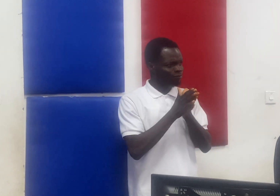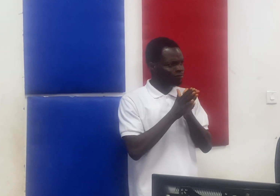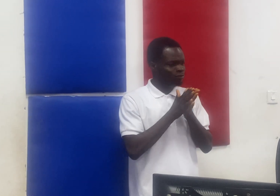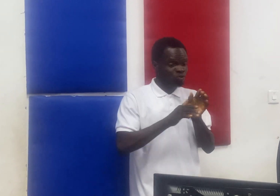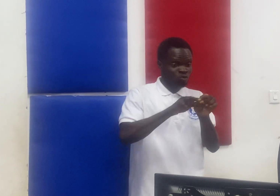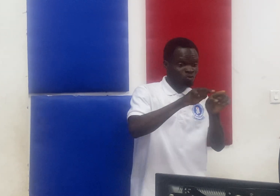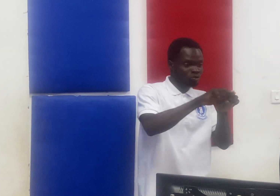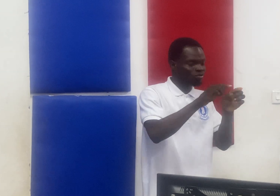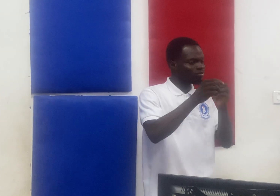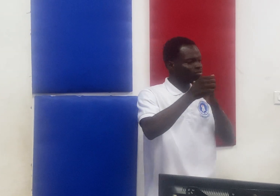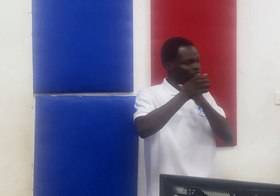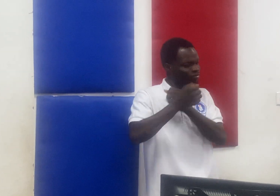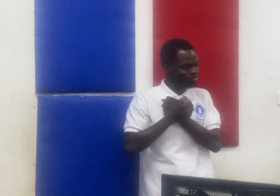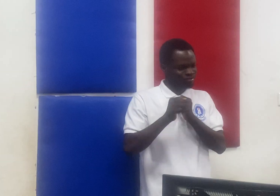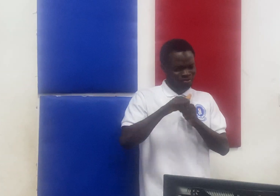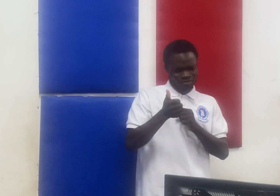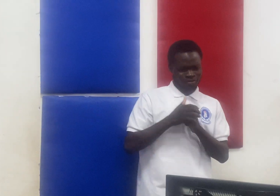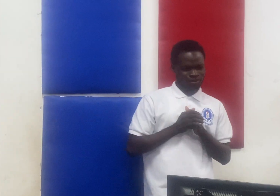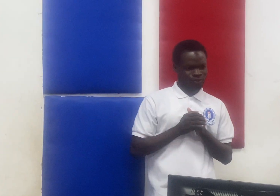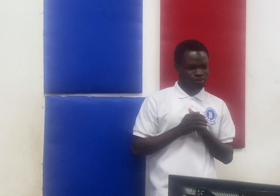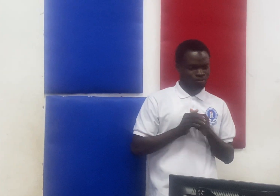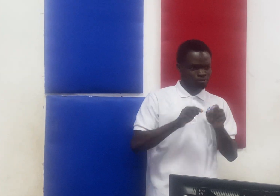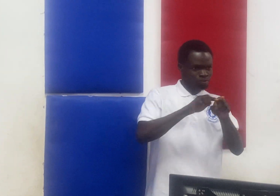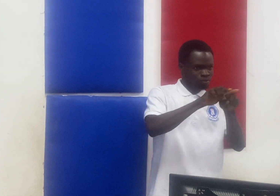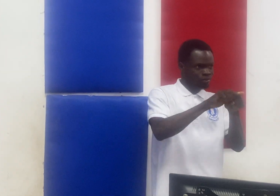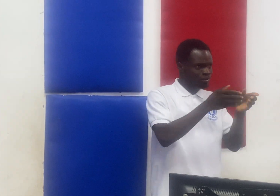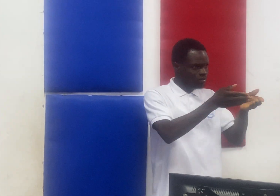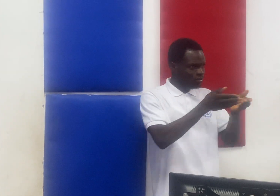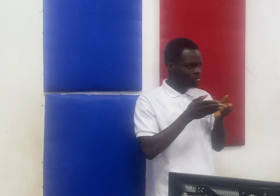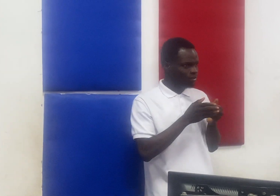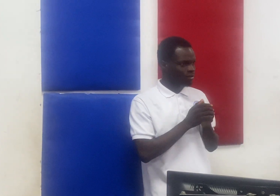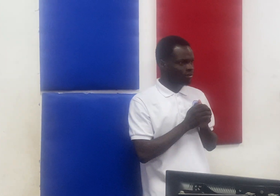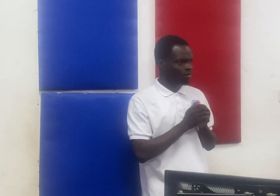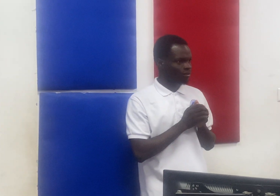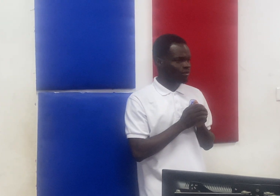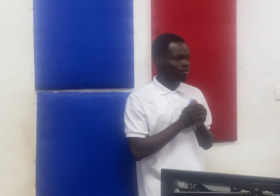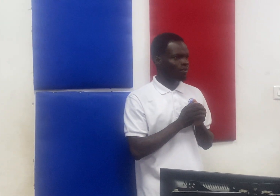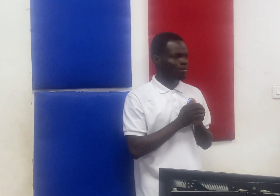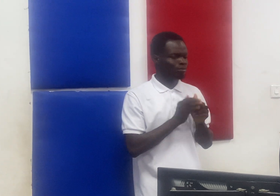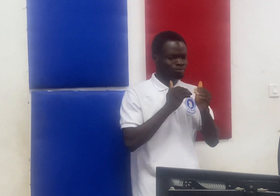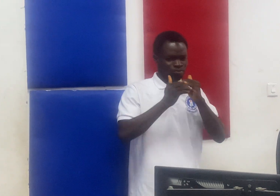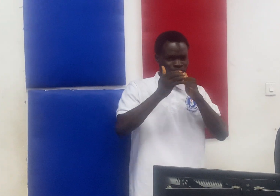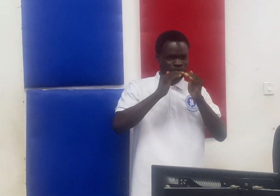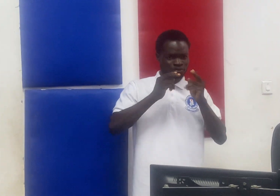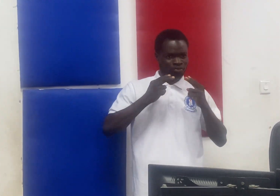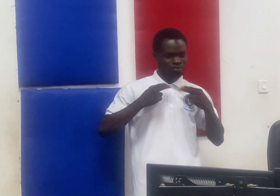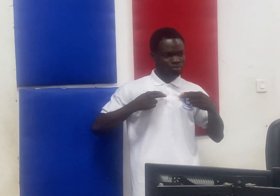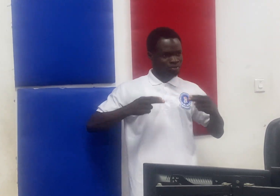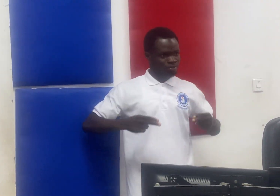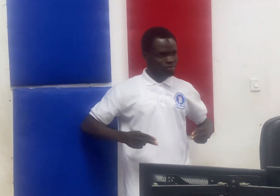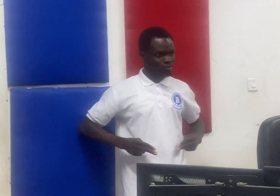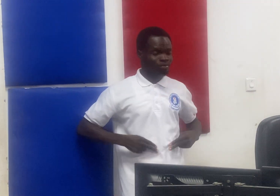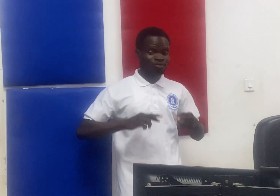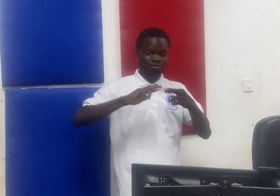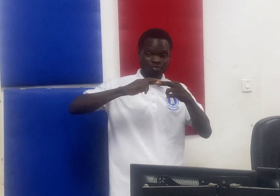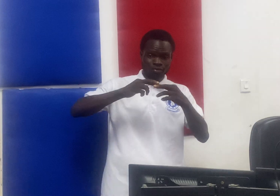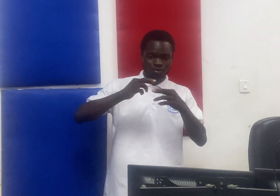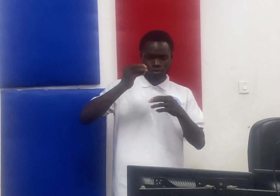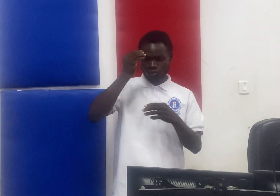others. And also, when it comes to building a healthy relationship, we all know that